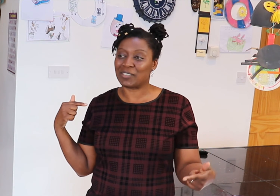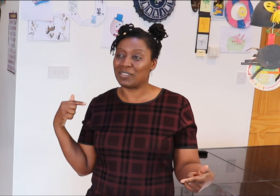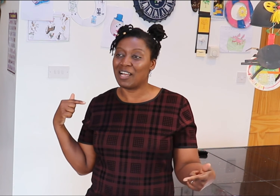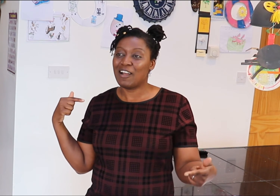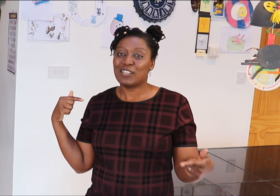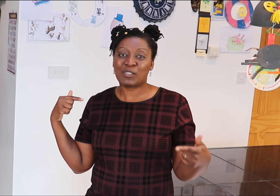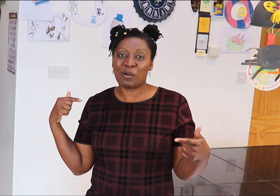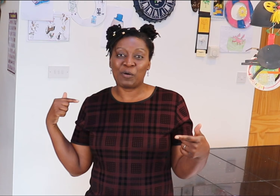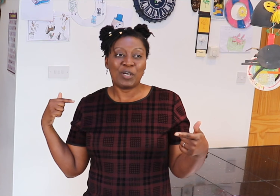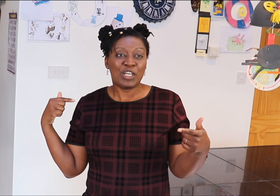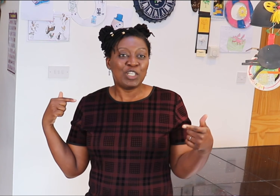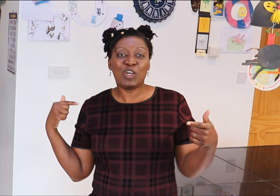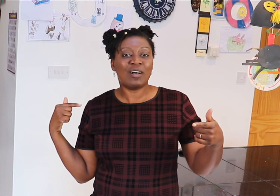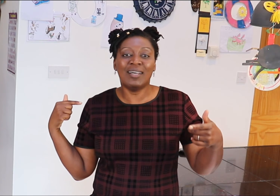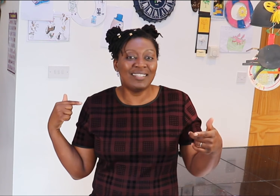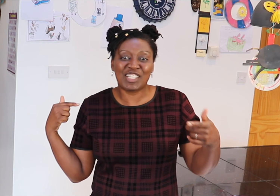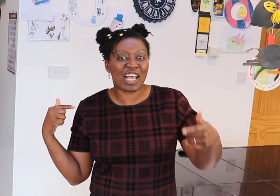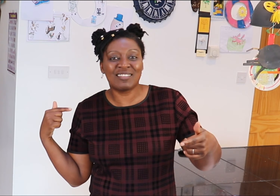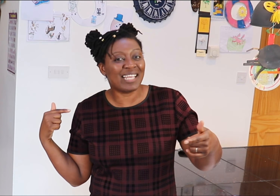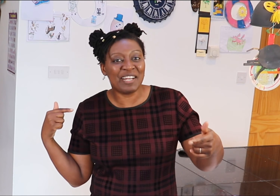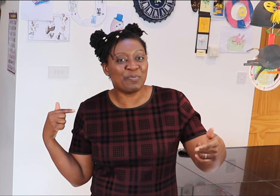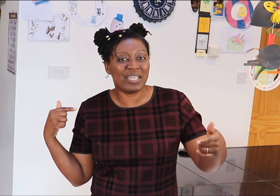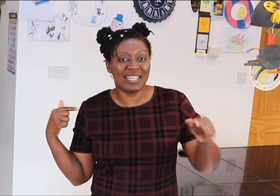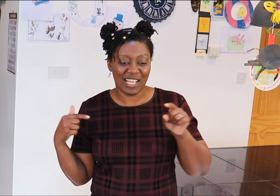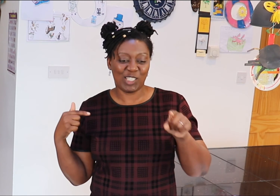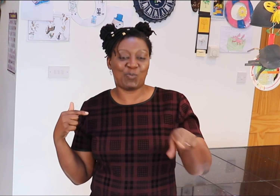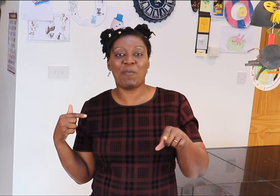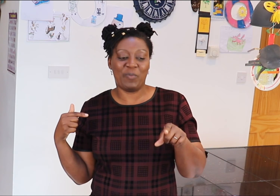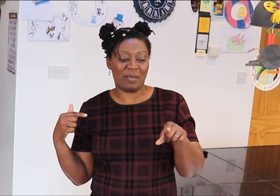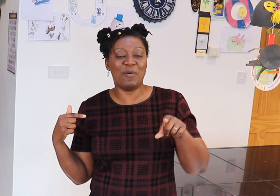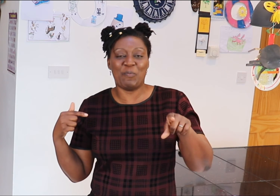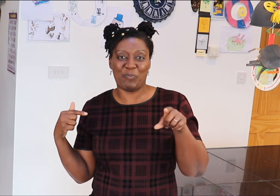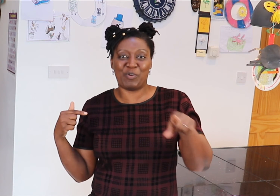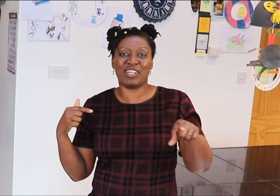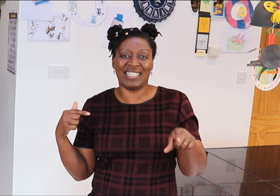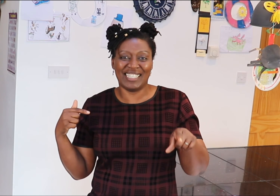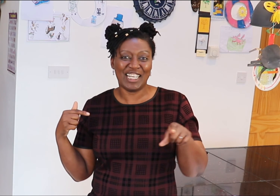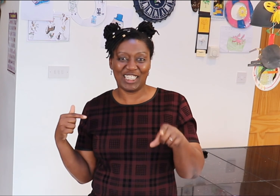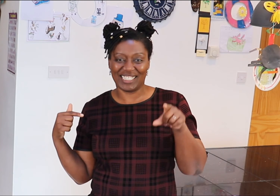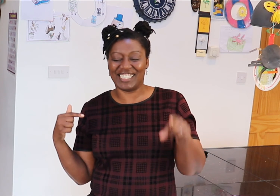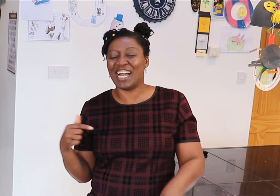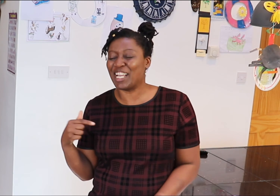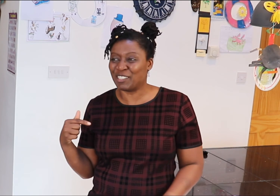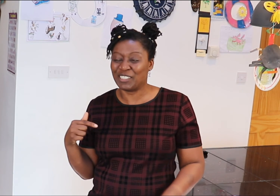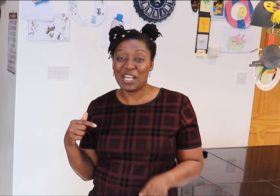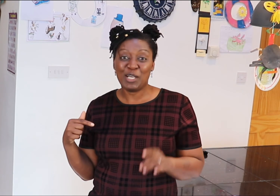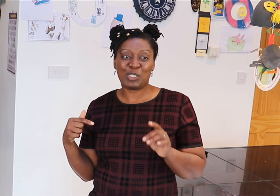interaction. So the child's inner being is probably brought in the child